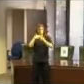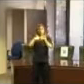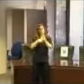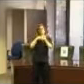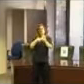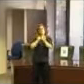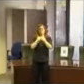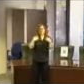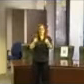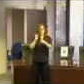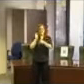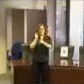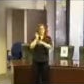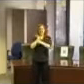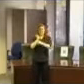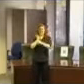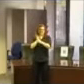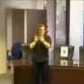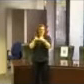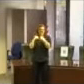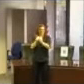organizations. These are currently located in Chapter